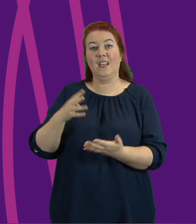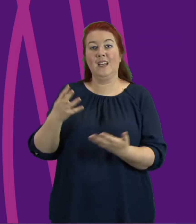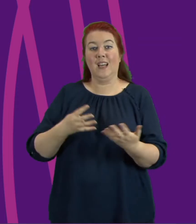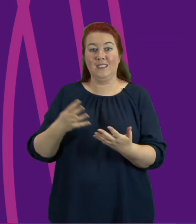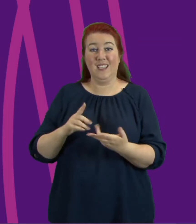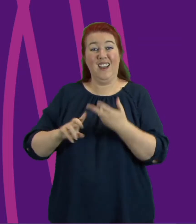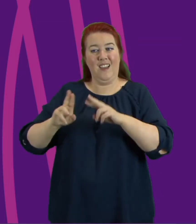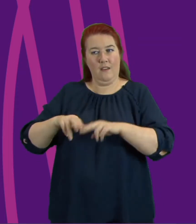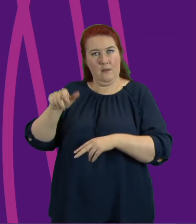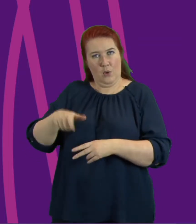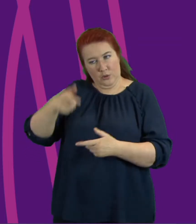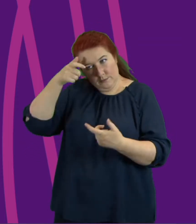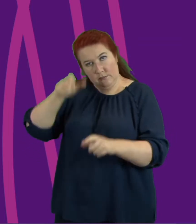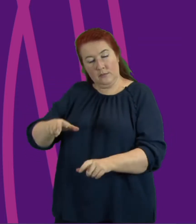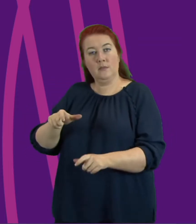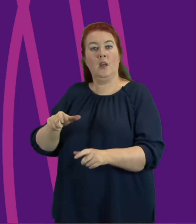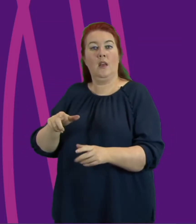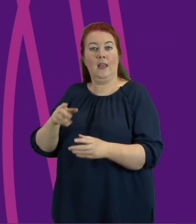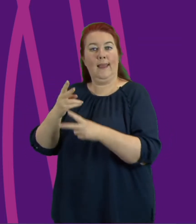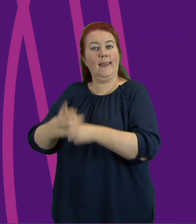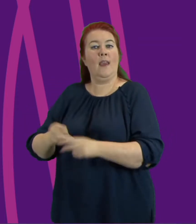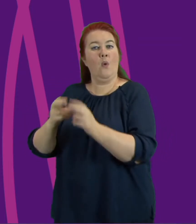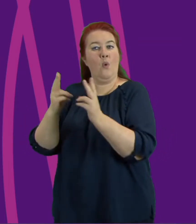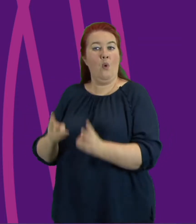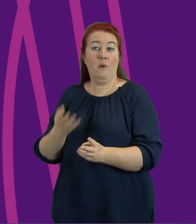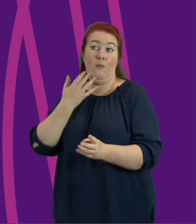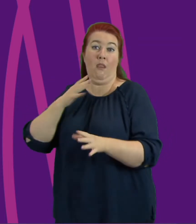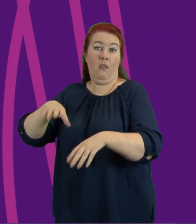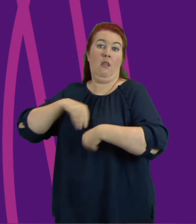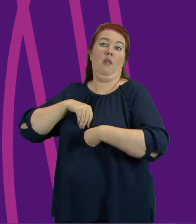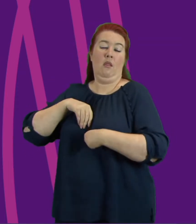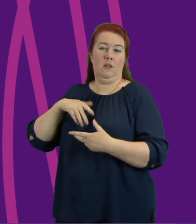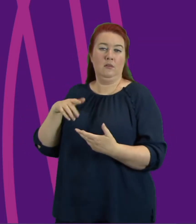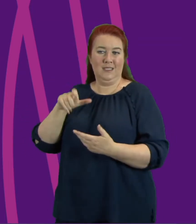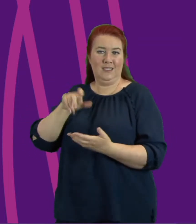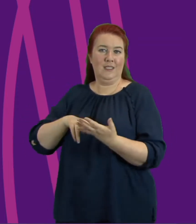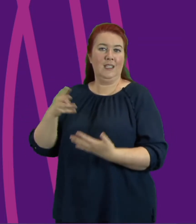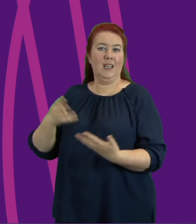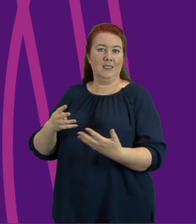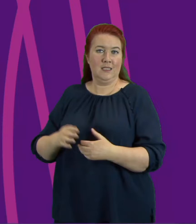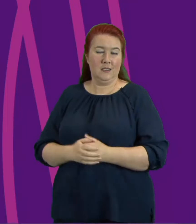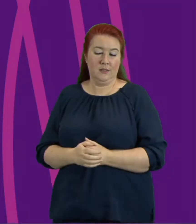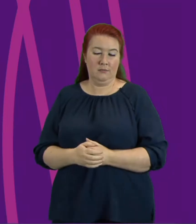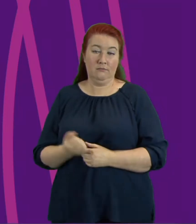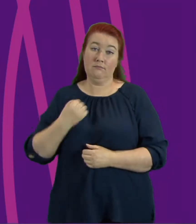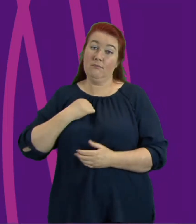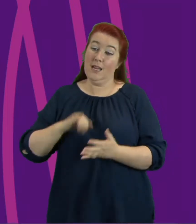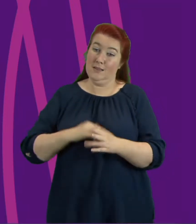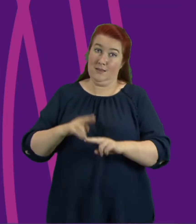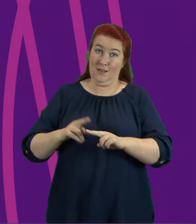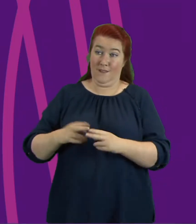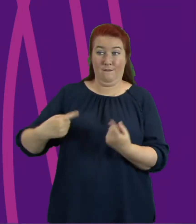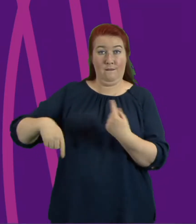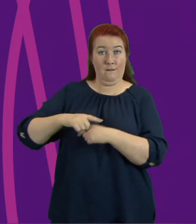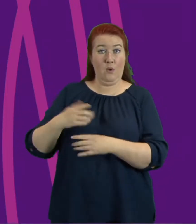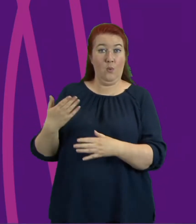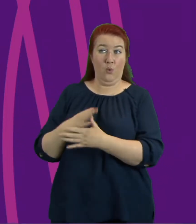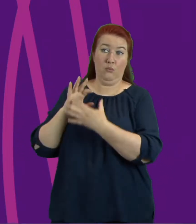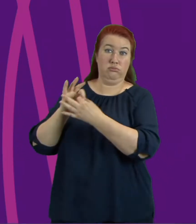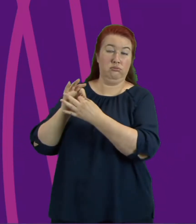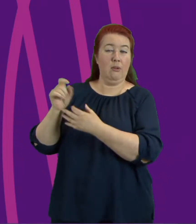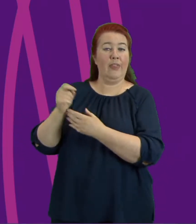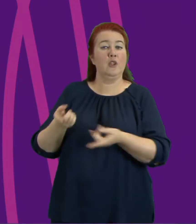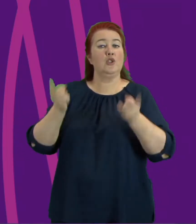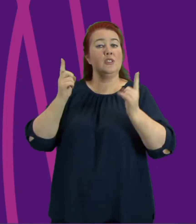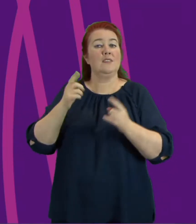resident in a care home when the virus was contracted. My officials have been working closely with the Office of the Chief Medical